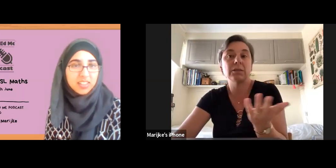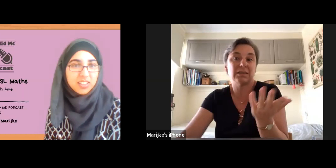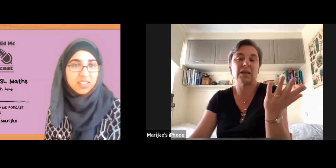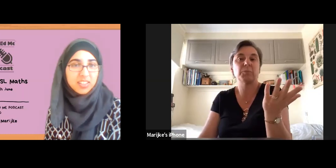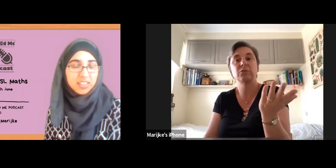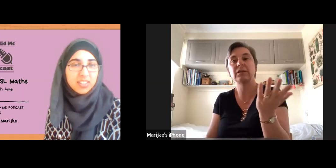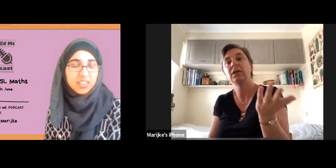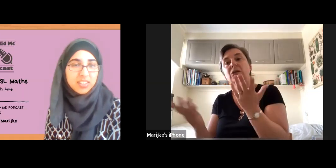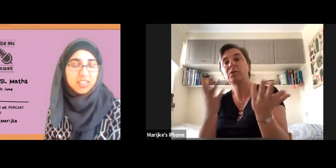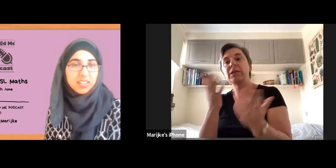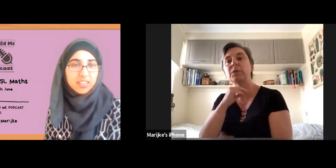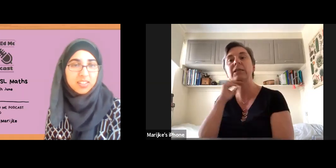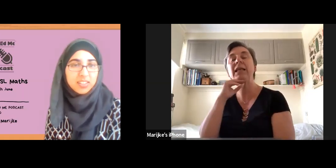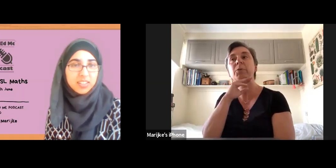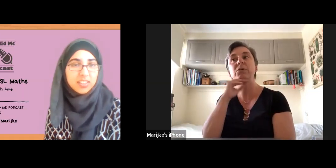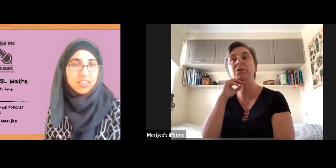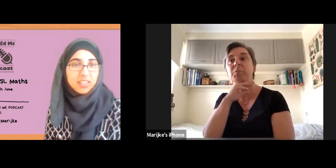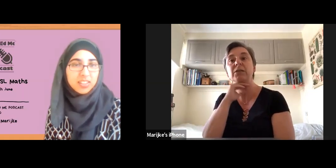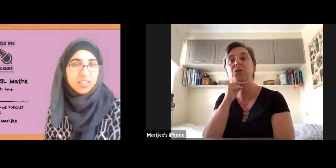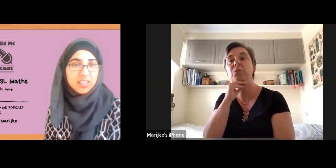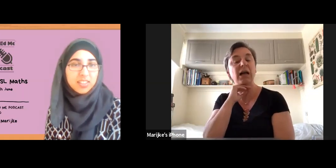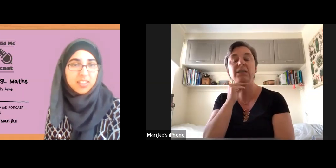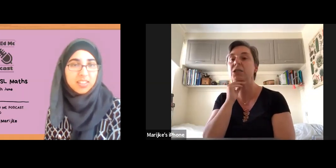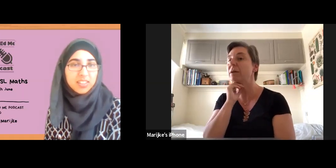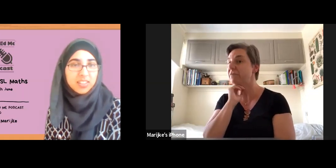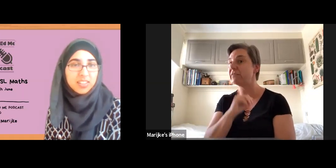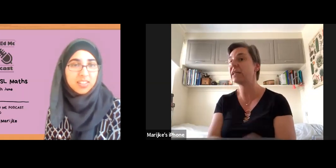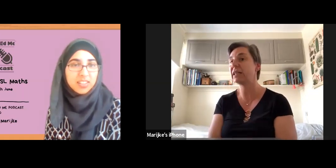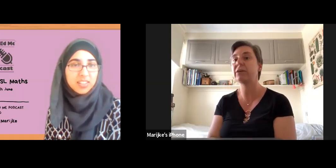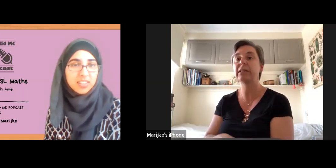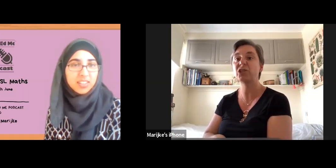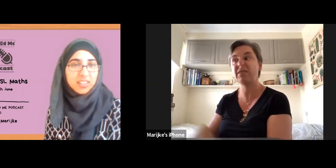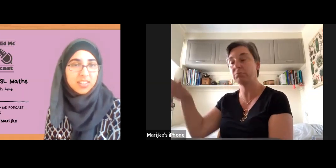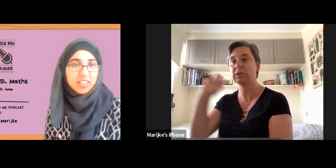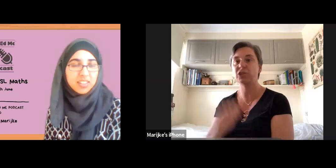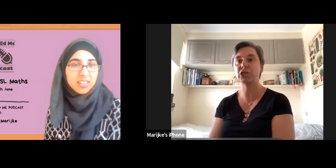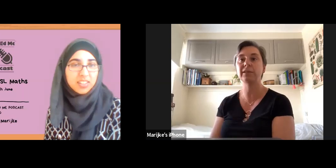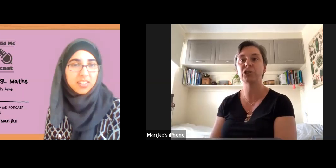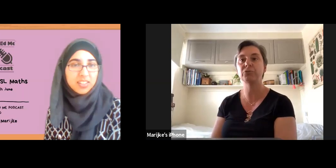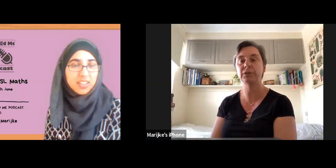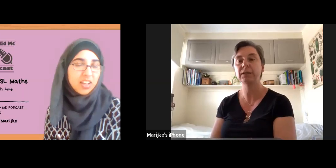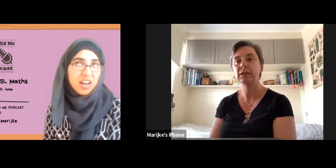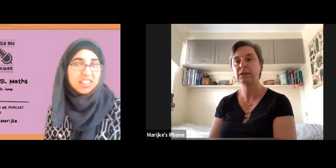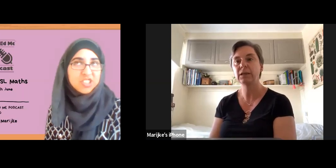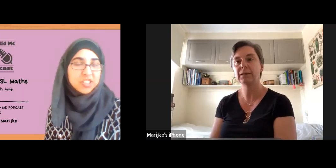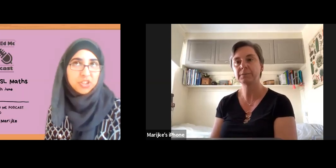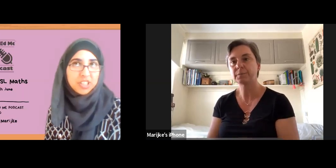I suppose, and Germany and Sweden, any person you speak to will answer you in very, very clear English, even little children. I think it's just the UK